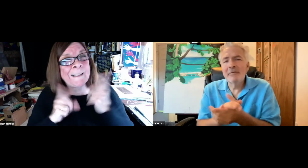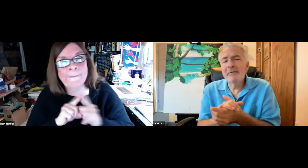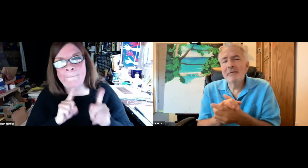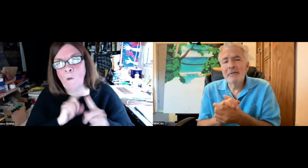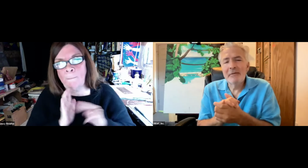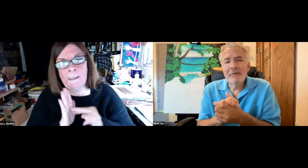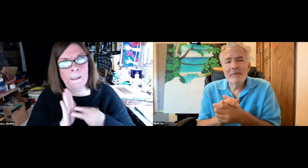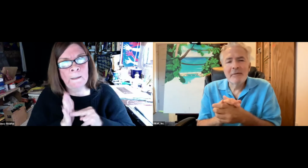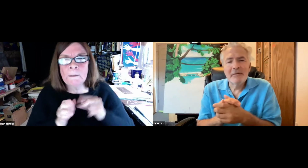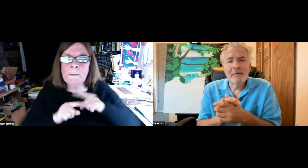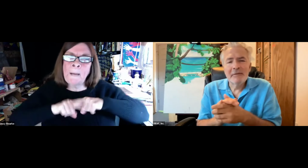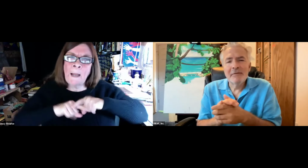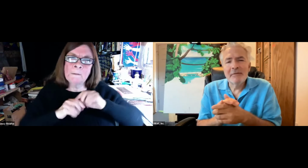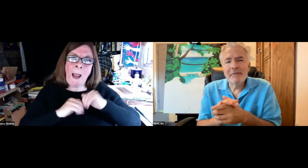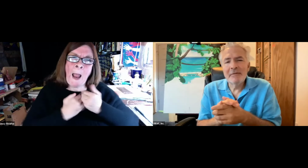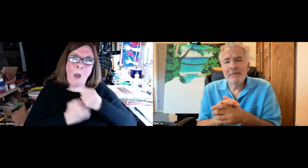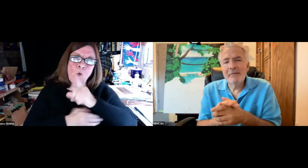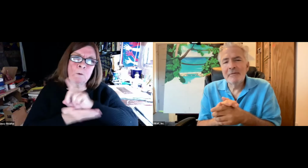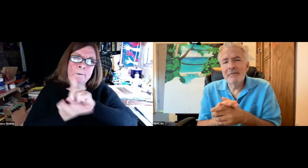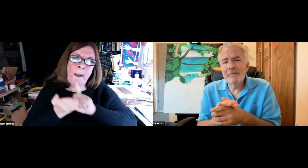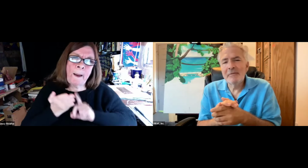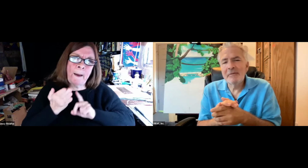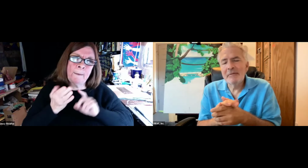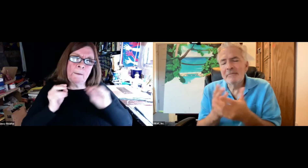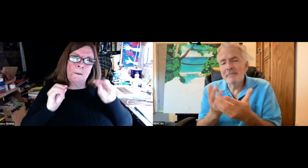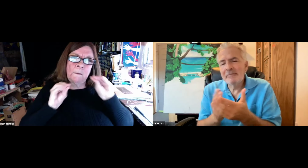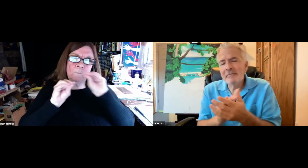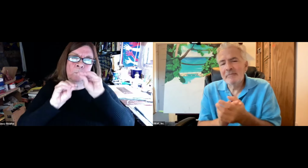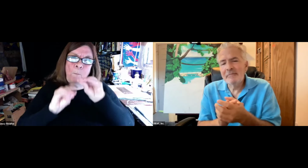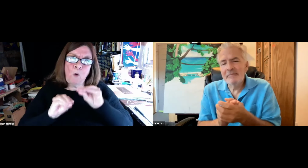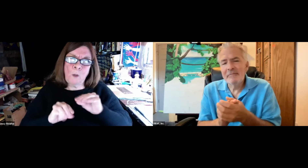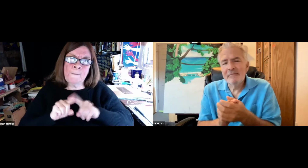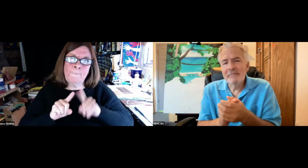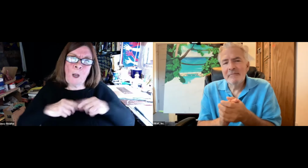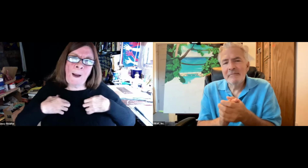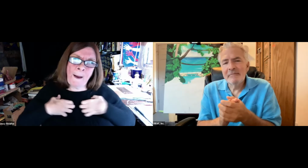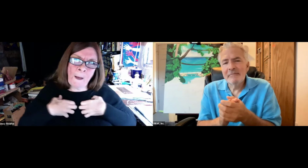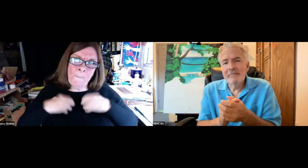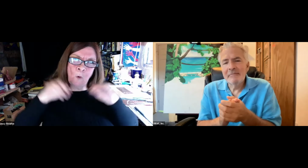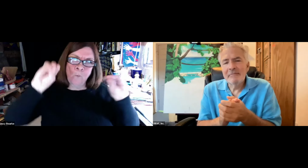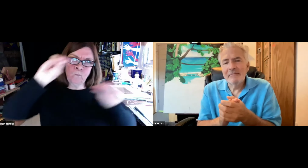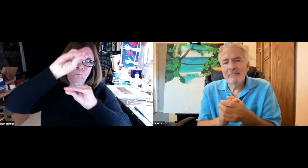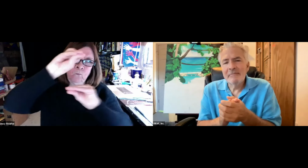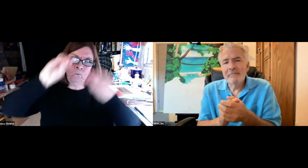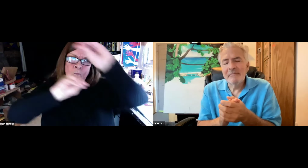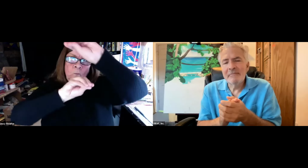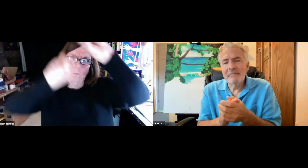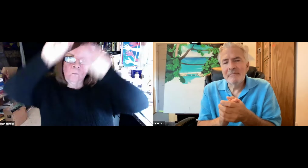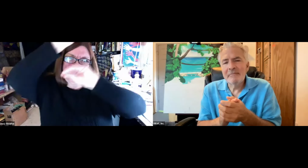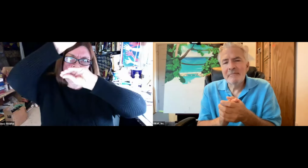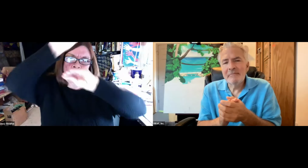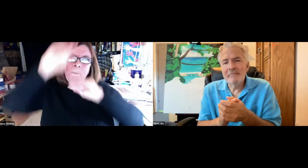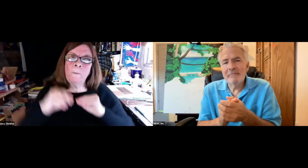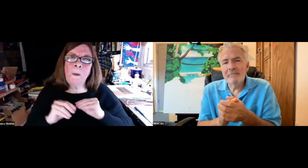there to protect the tribe? Yes, Tony. And there are multiple meanings to it. And really, the design